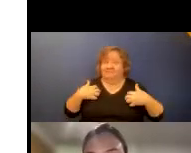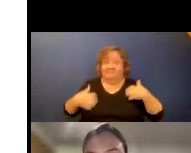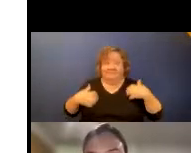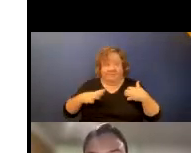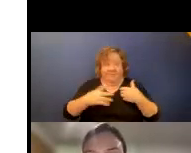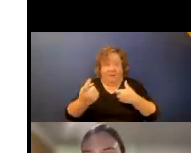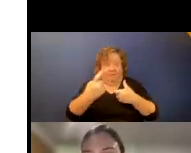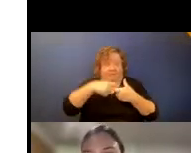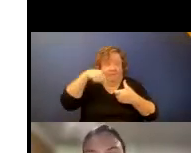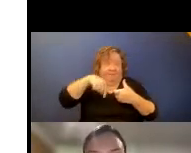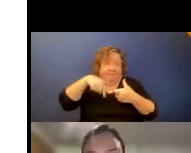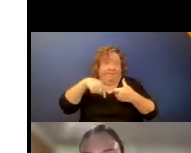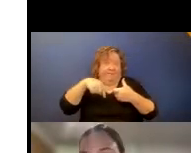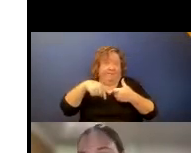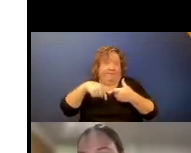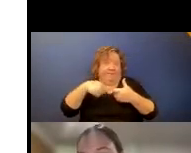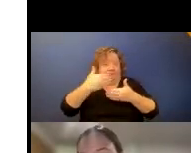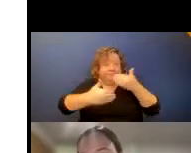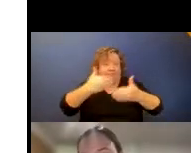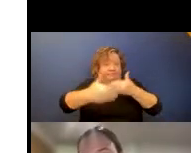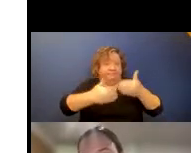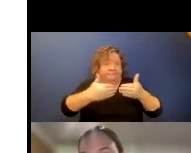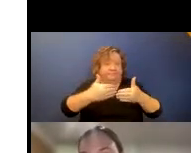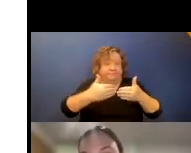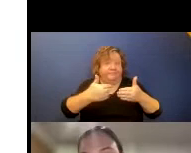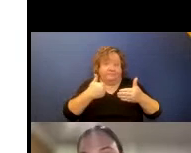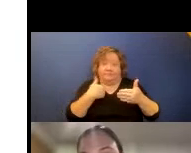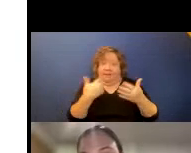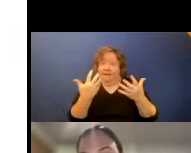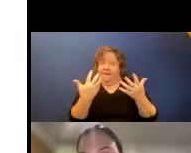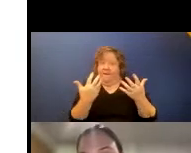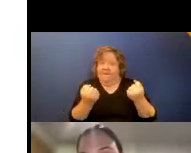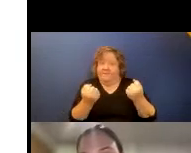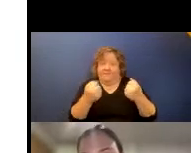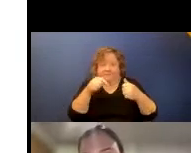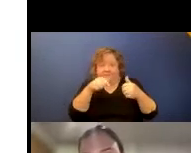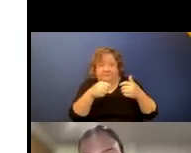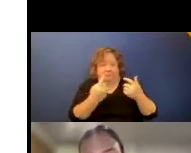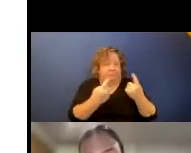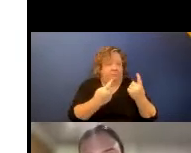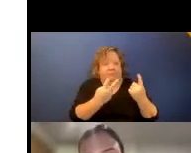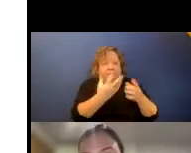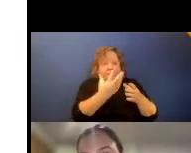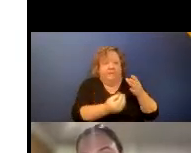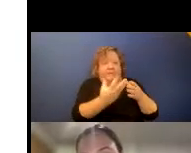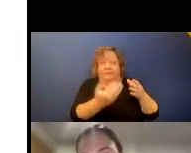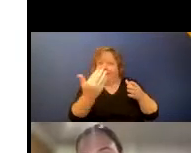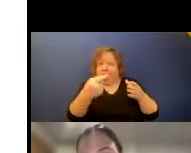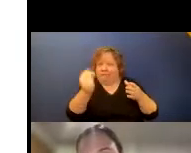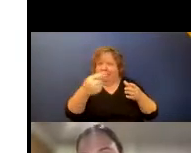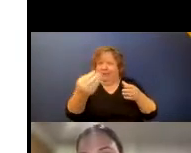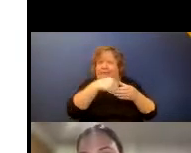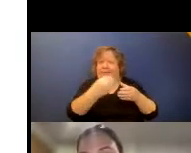we certainly have some seats available. We'd love for you to be there. We'd love to have as diverse of a group